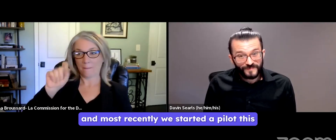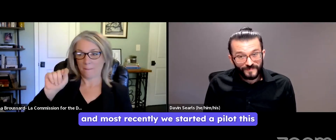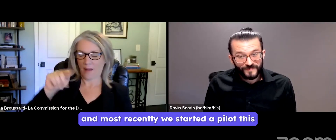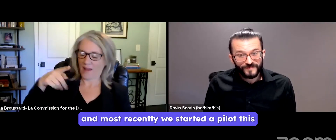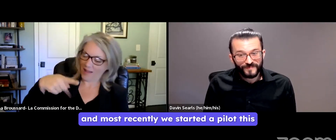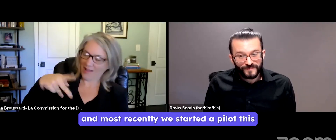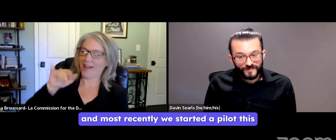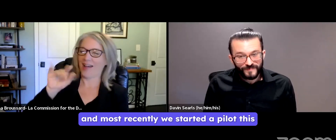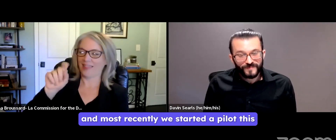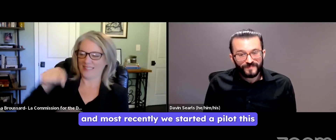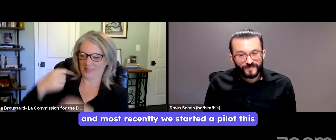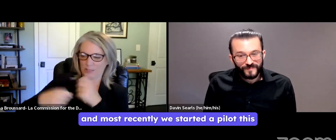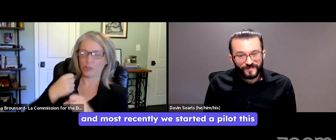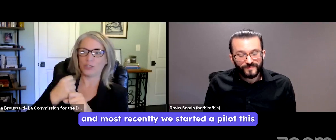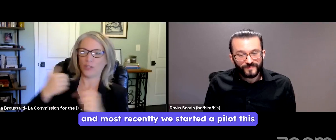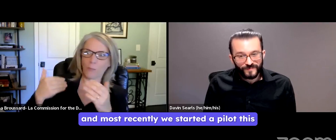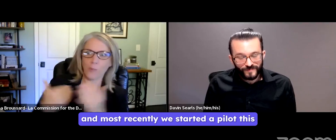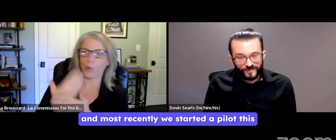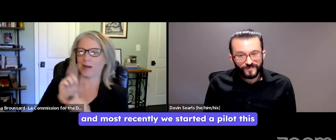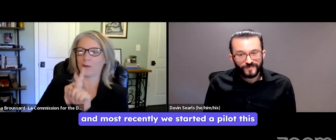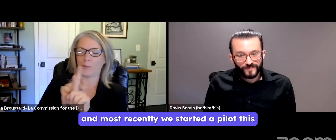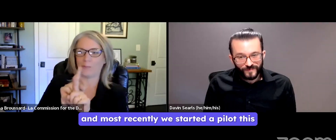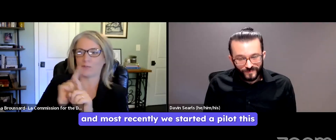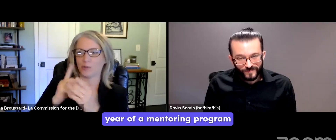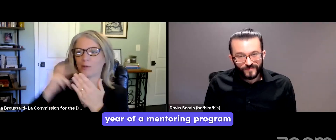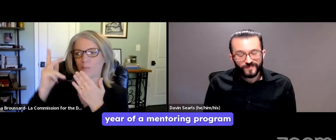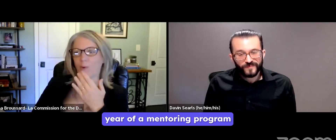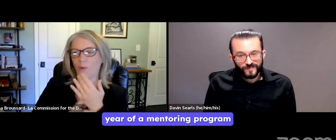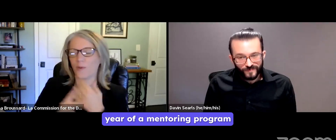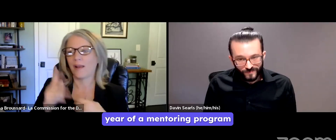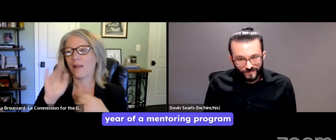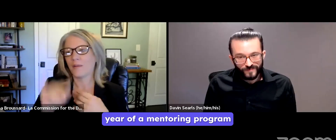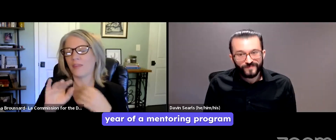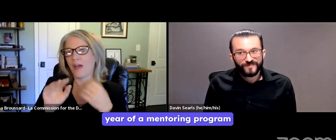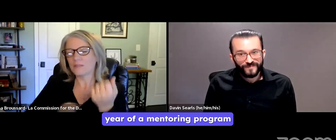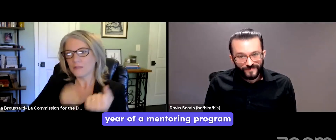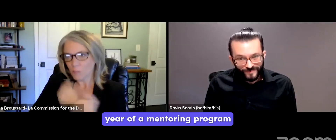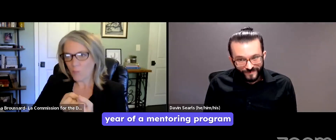recently, we started a pilot this year of a mentoring program.